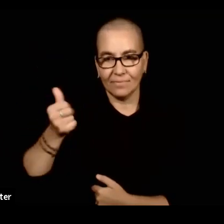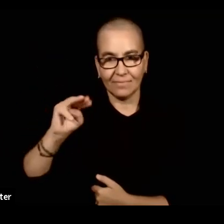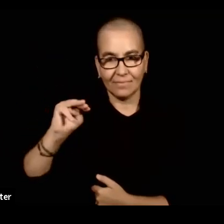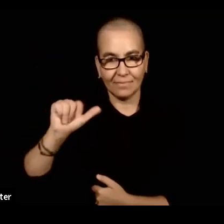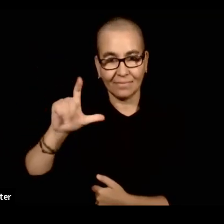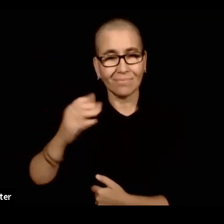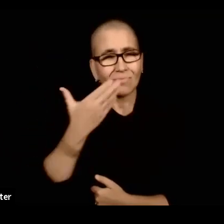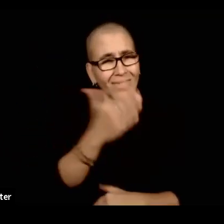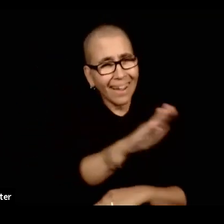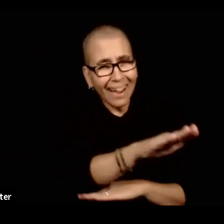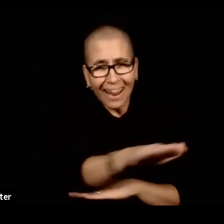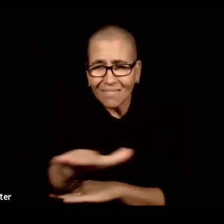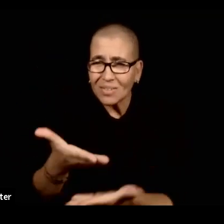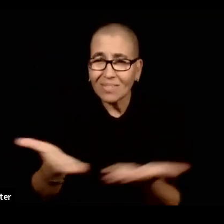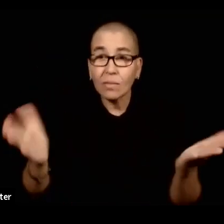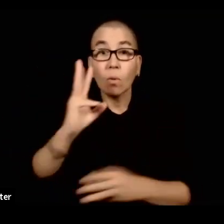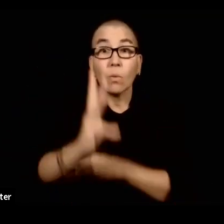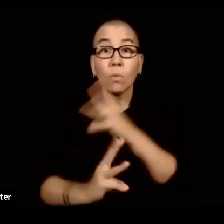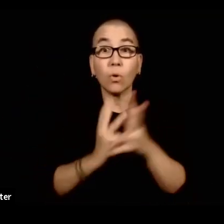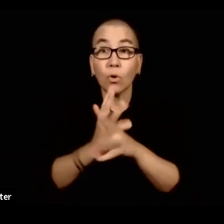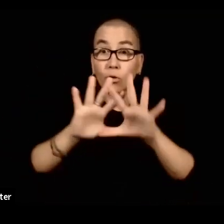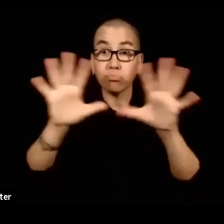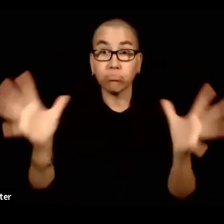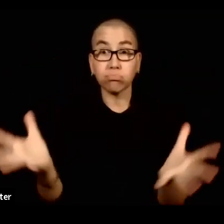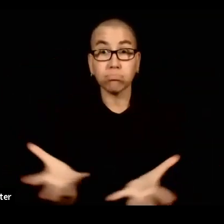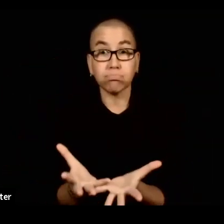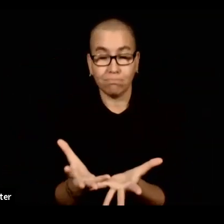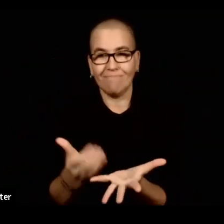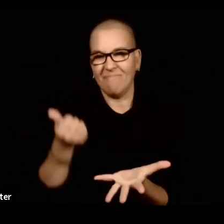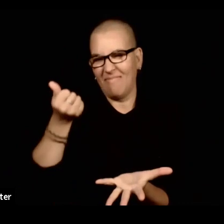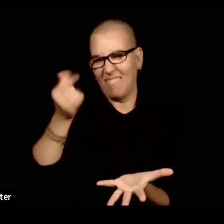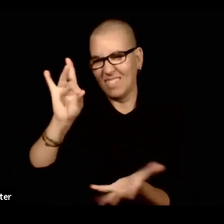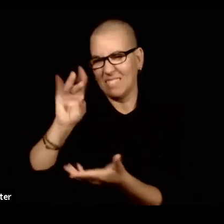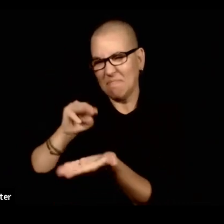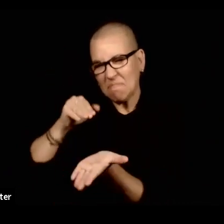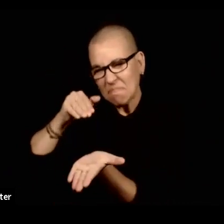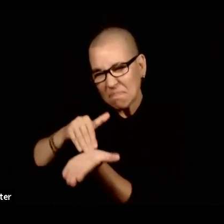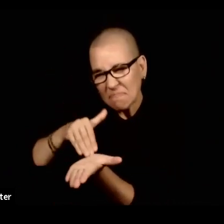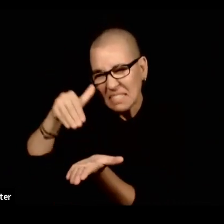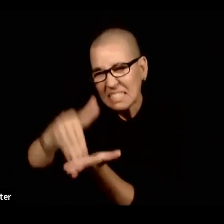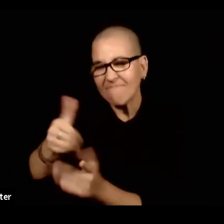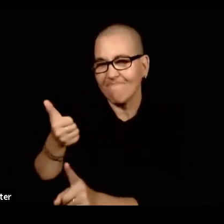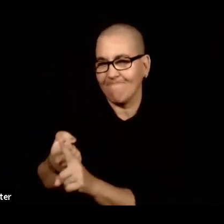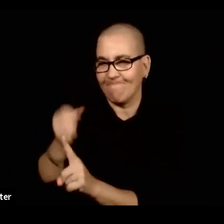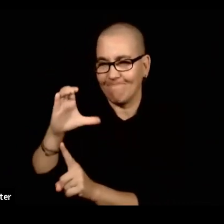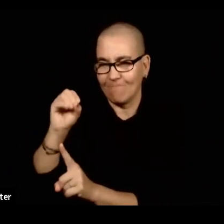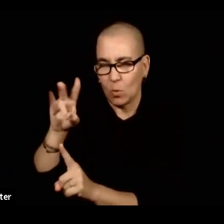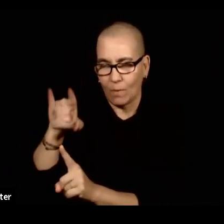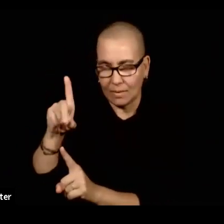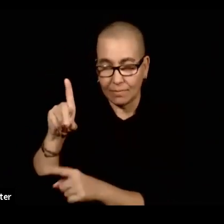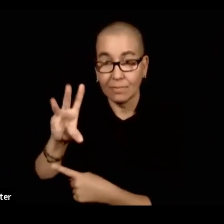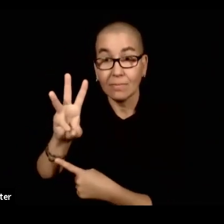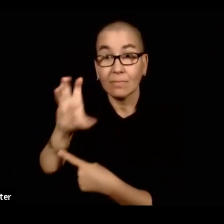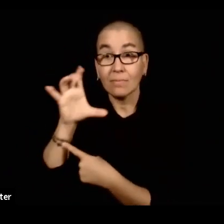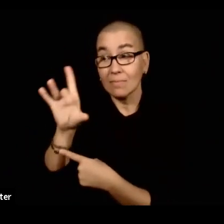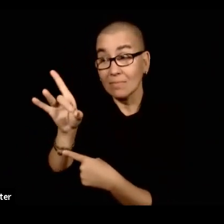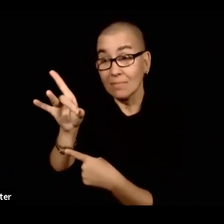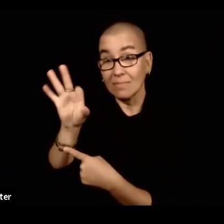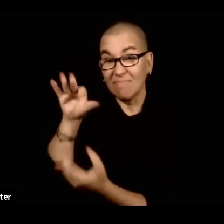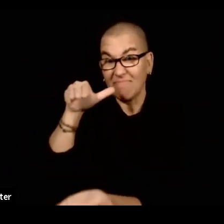morning, we were above 18 million cases and 689,000 deaths from COVID-19. In the